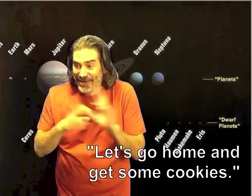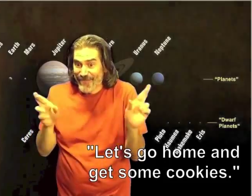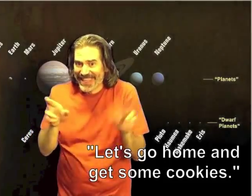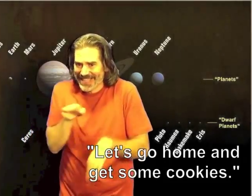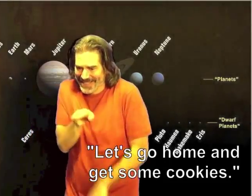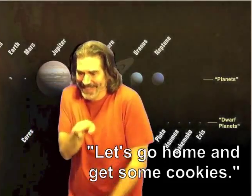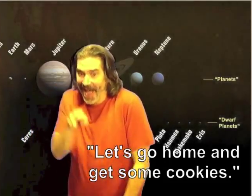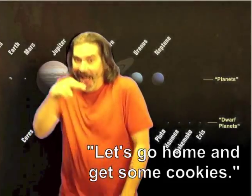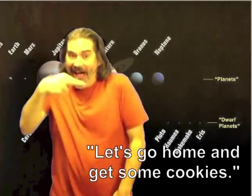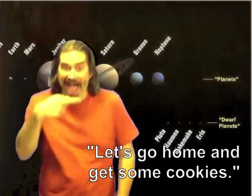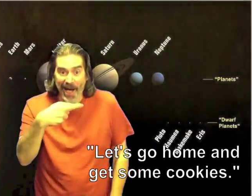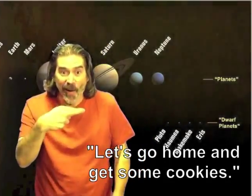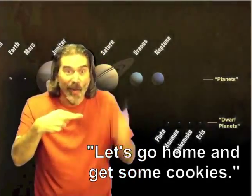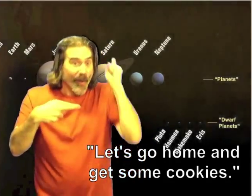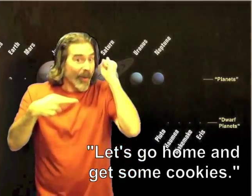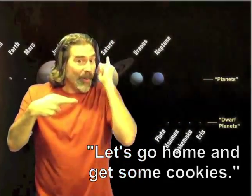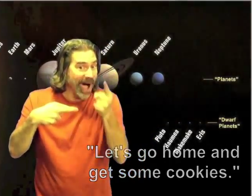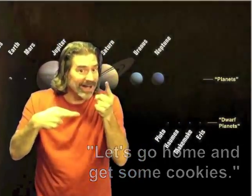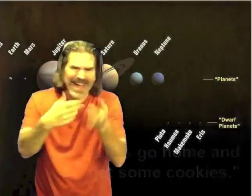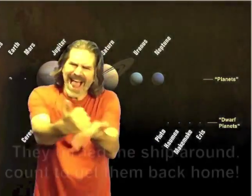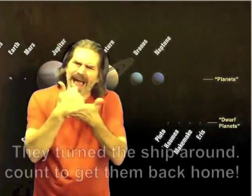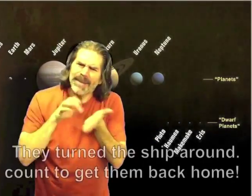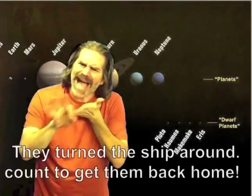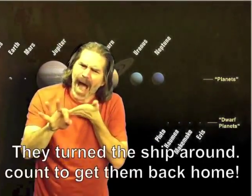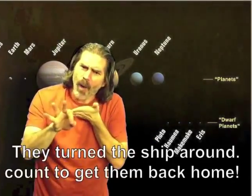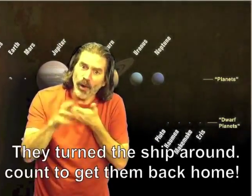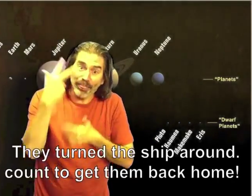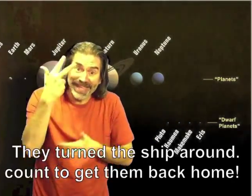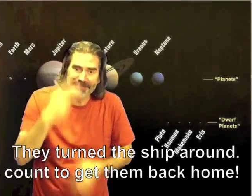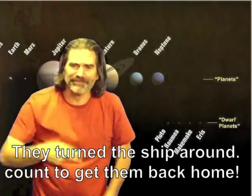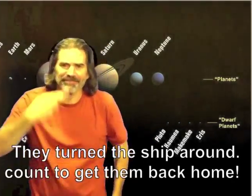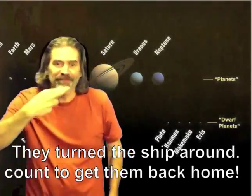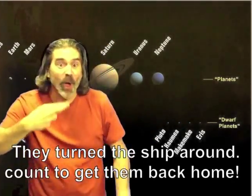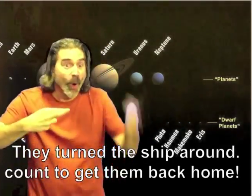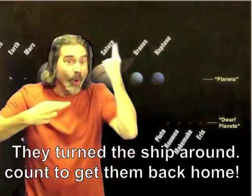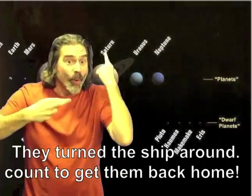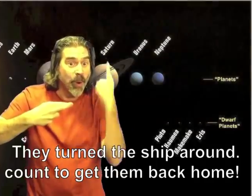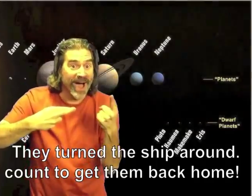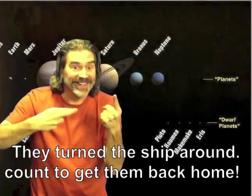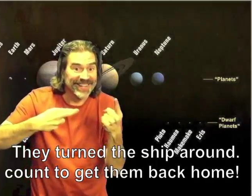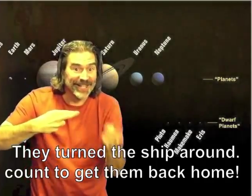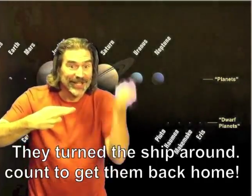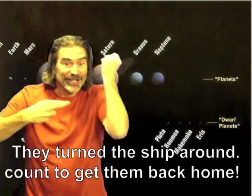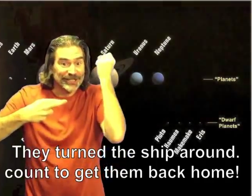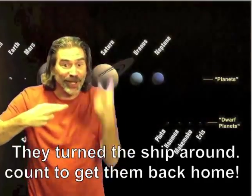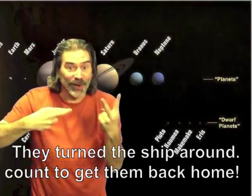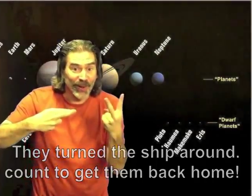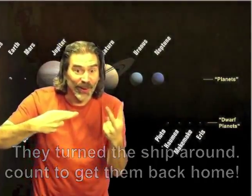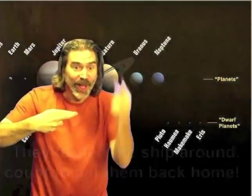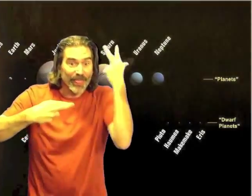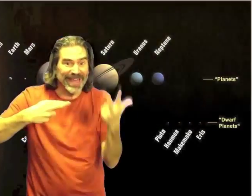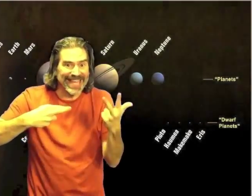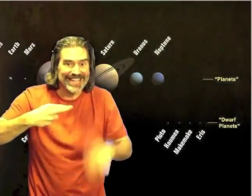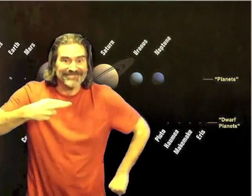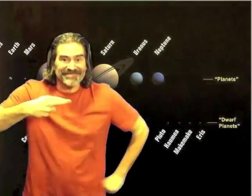Let's go home for some cookies. And they turned around and helped me count, everybody. 1, 2,